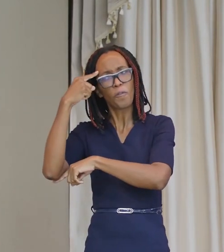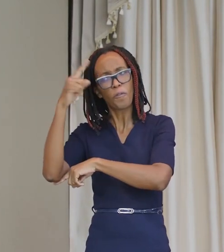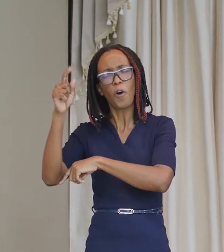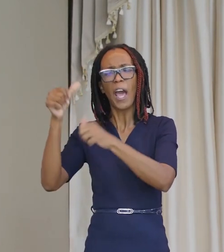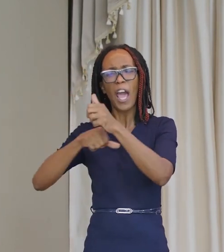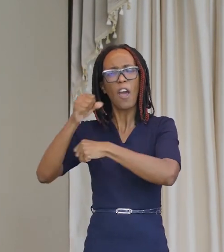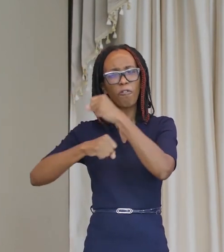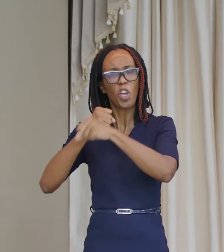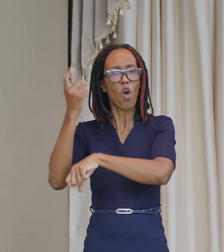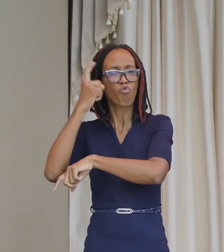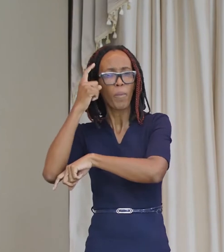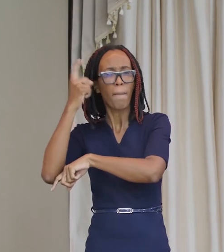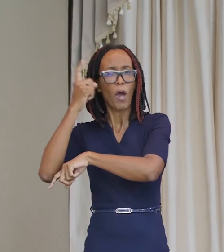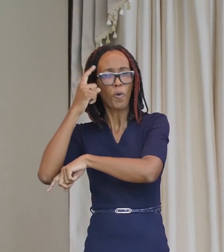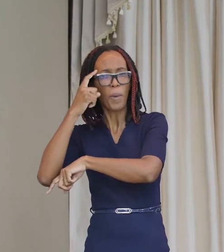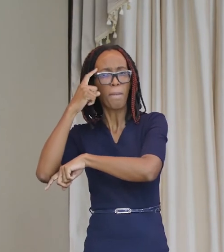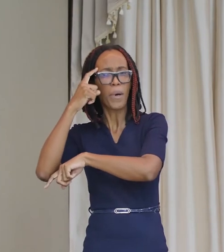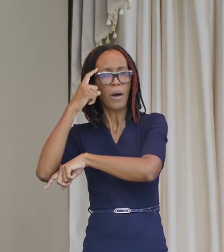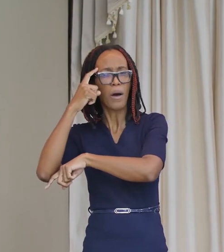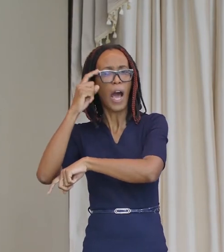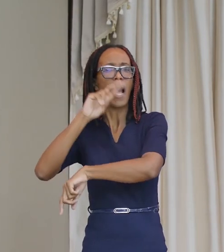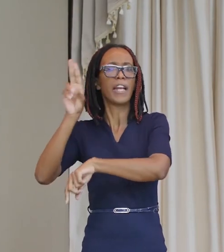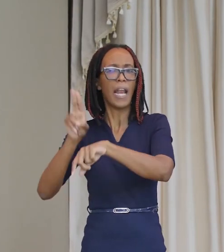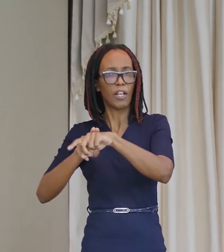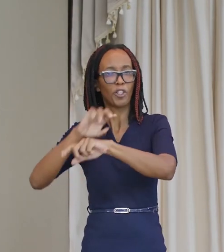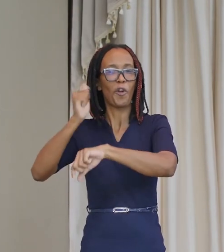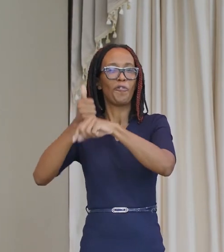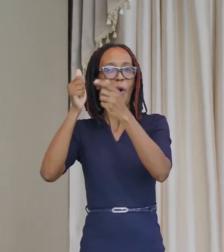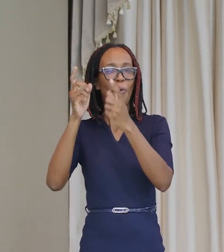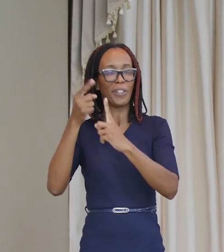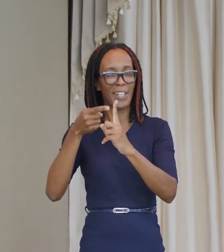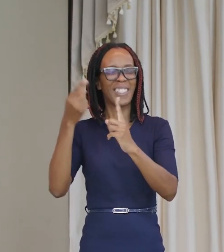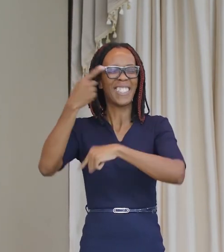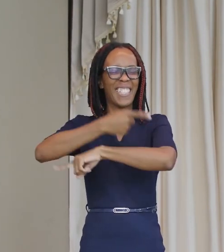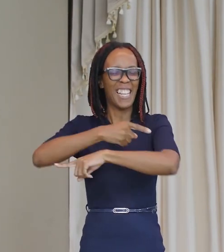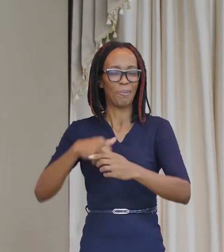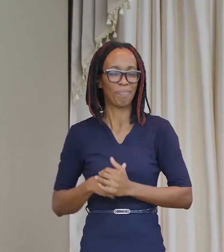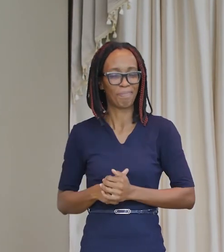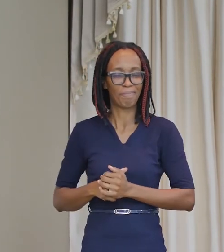annual commemoration of National Founders Day. We do so